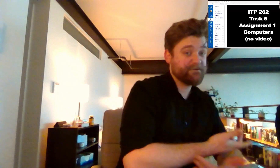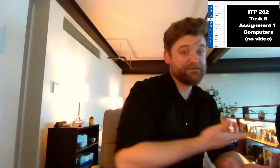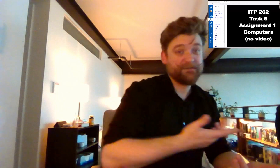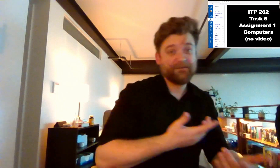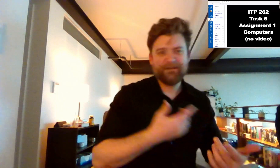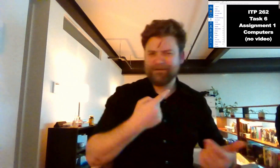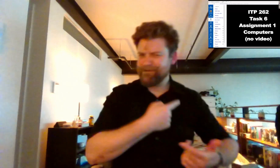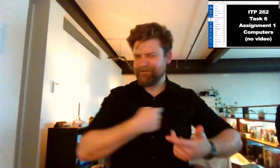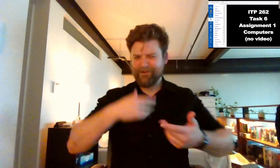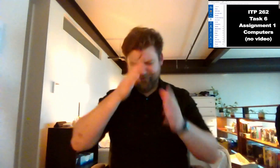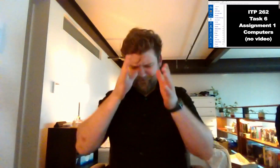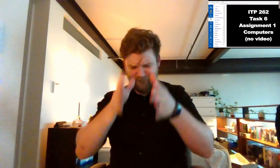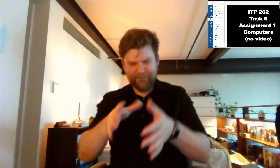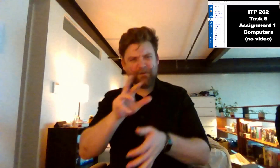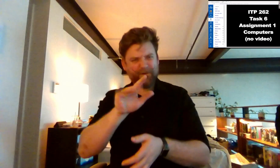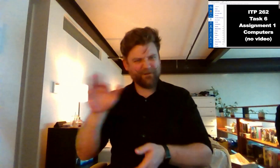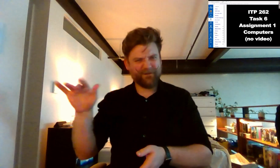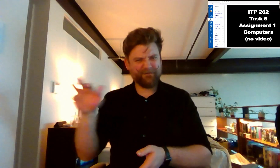but